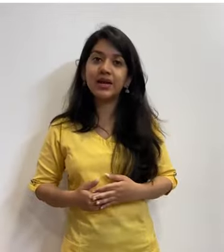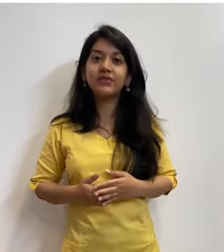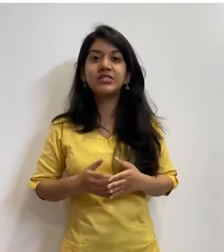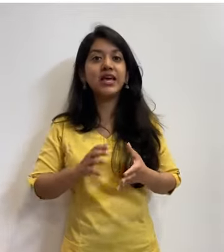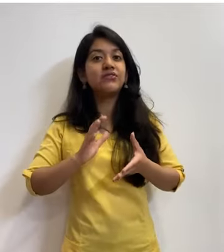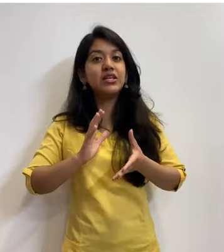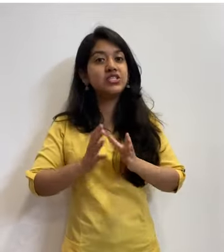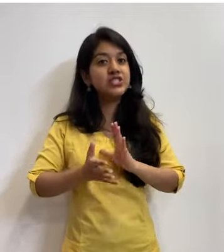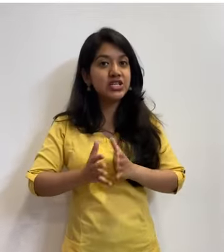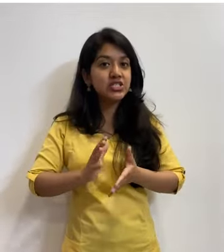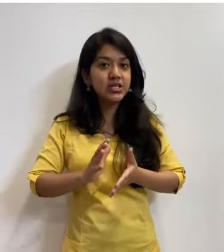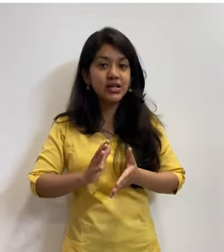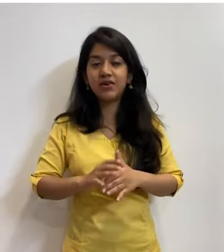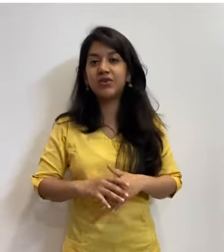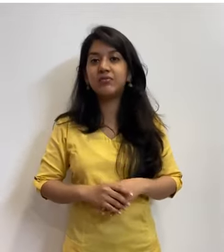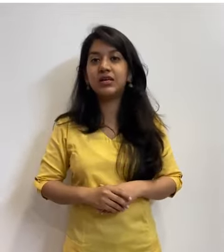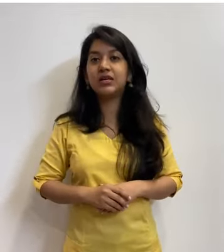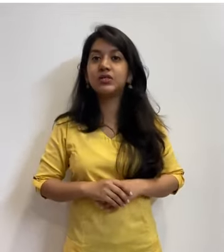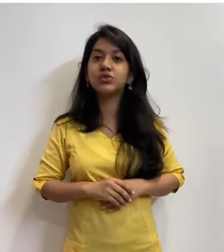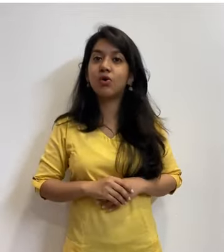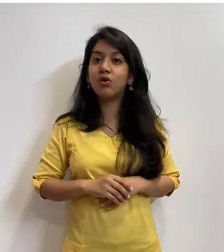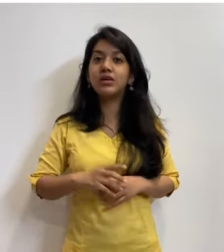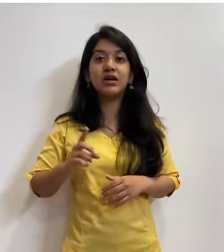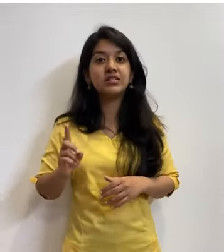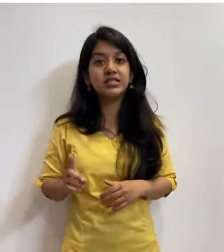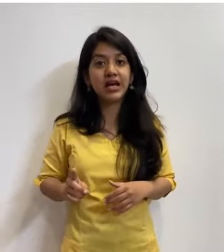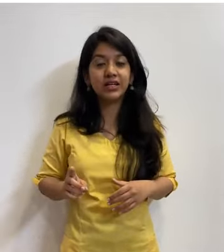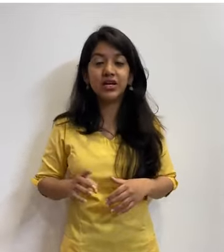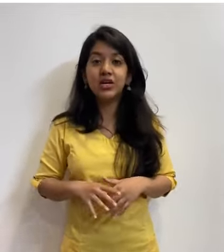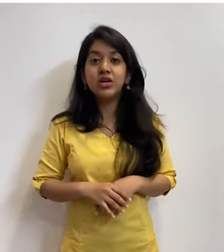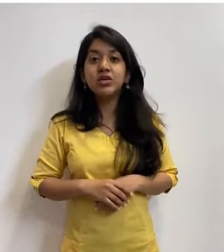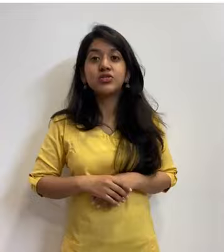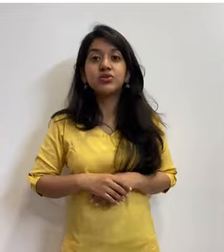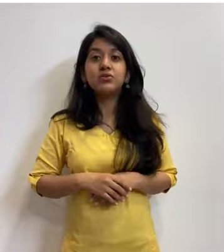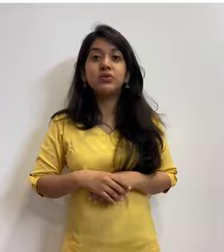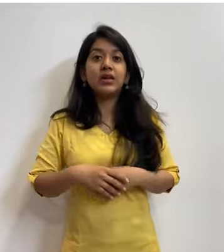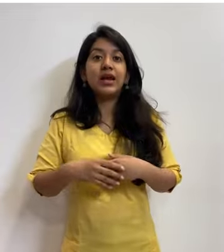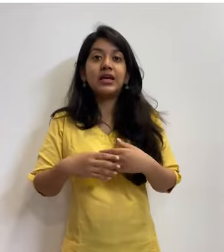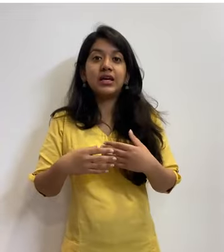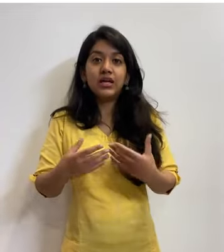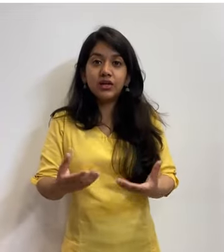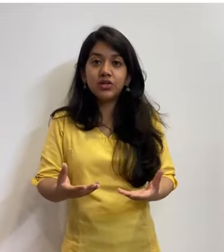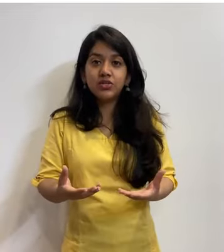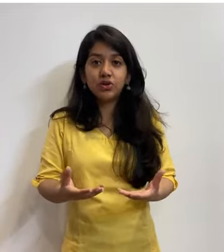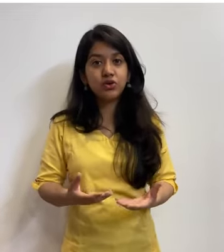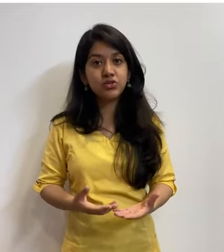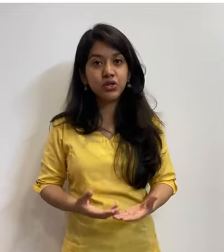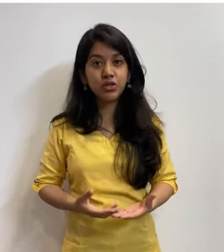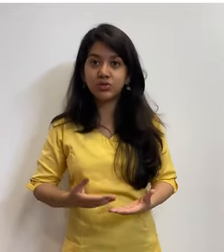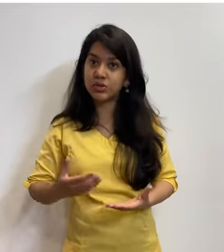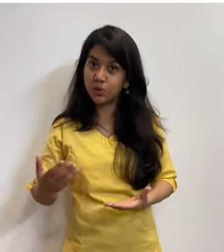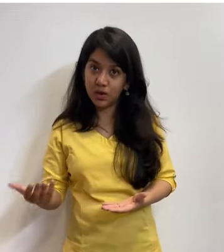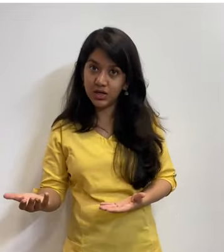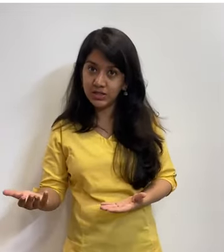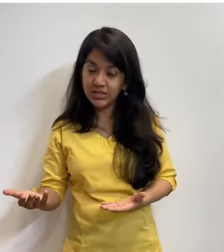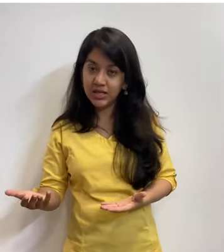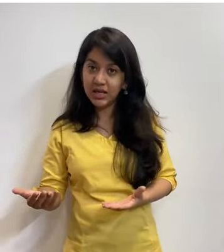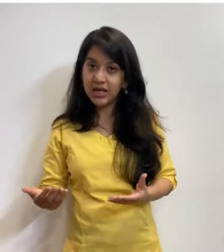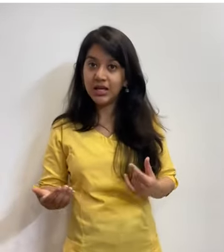Language, every gesture that we make is called a sign. So, like English constitutes words,